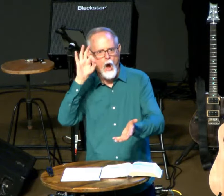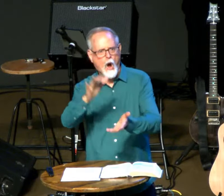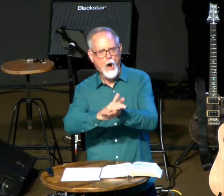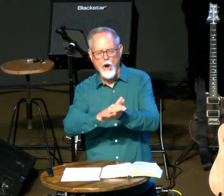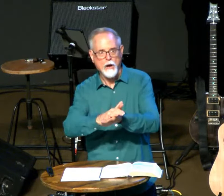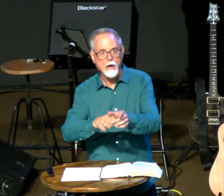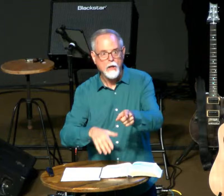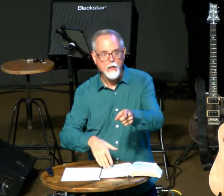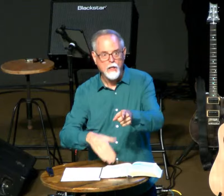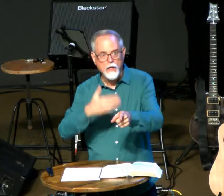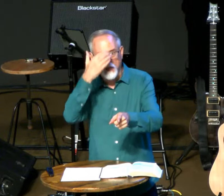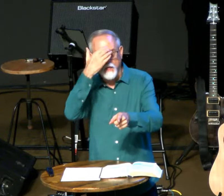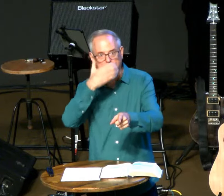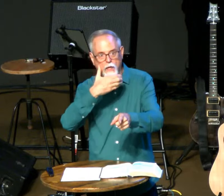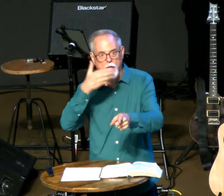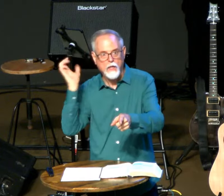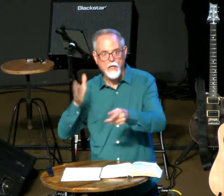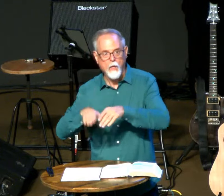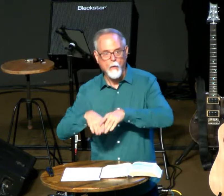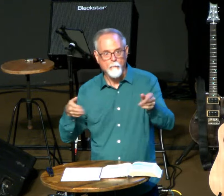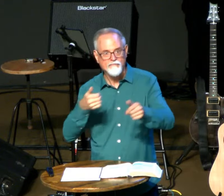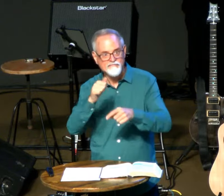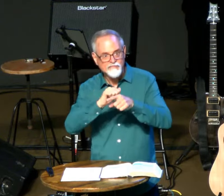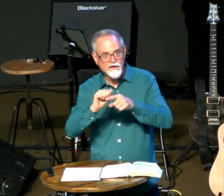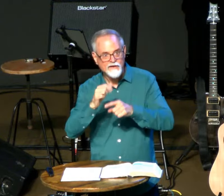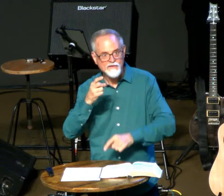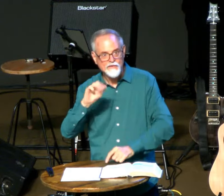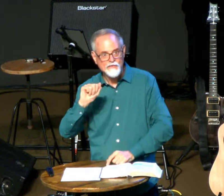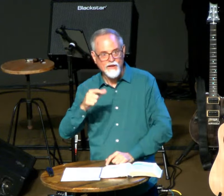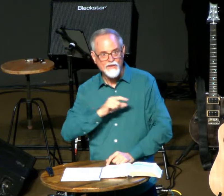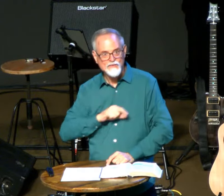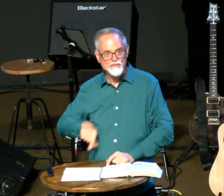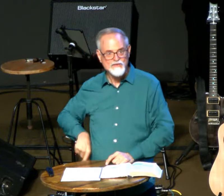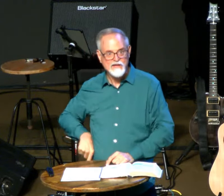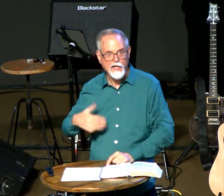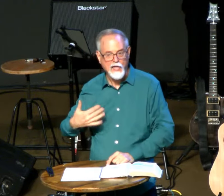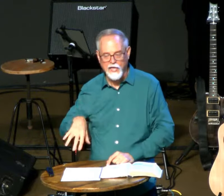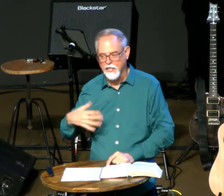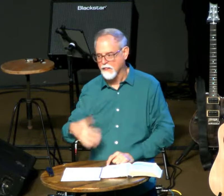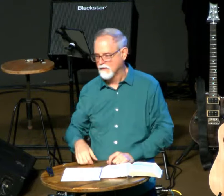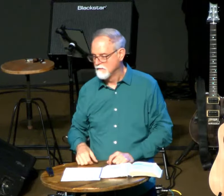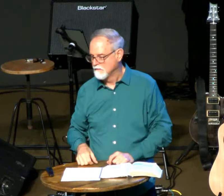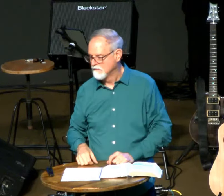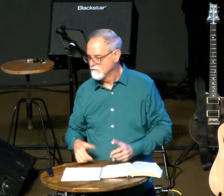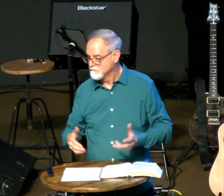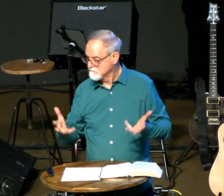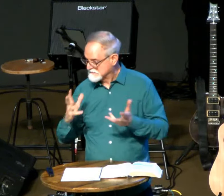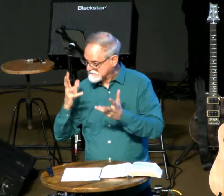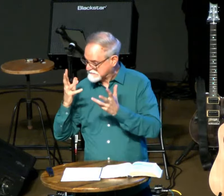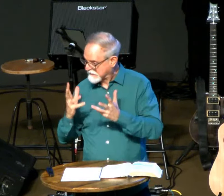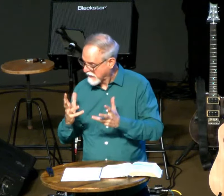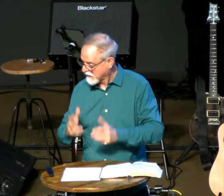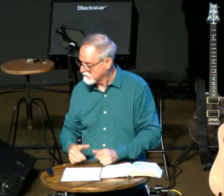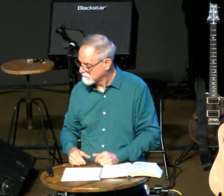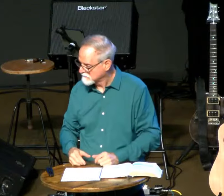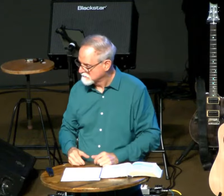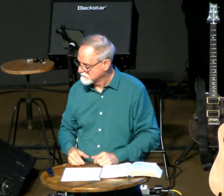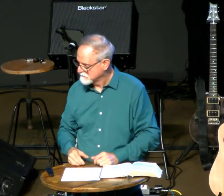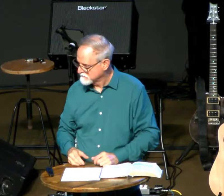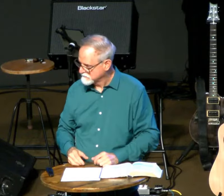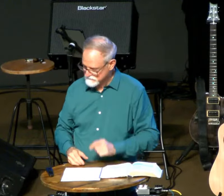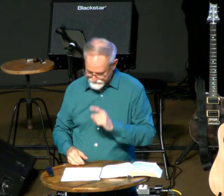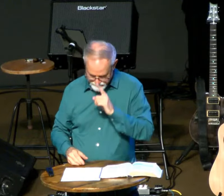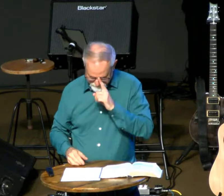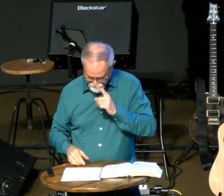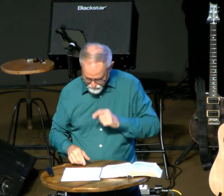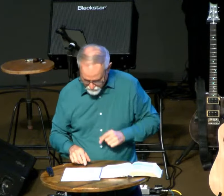too. Gossip has caused people to leave the church of God because humans are breaking the law, right? Oh, I've seen it. And